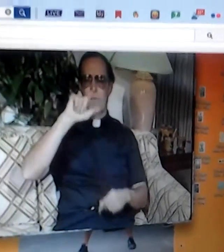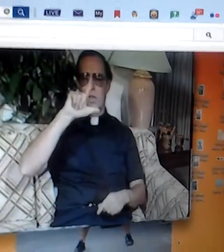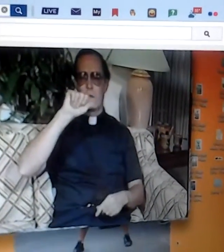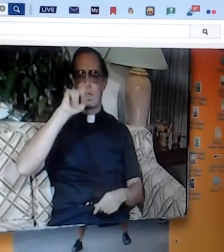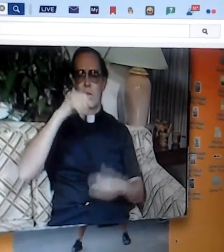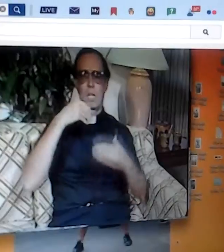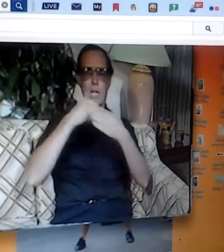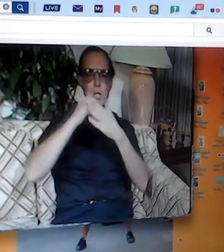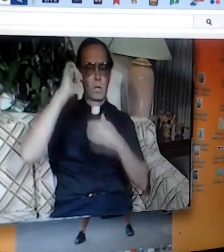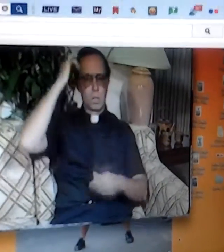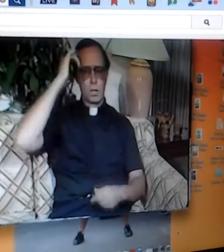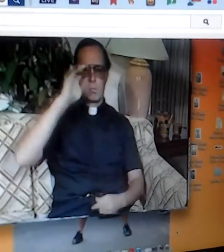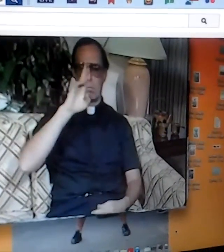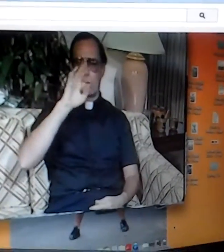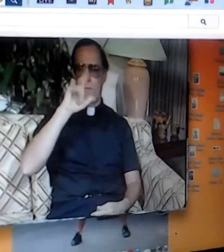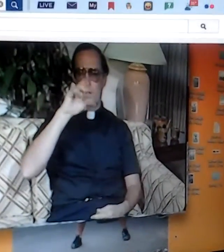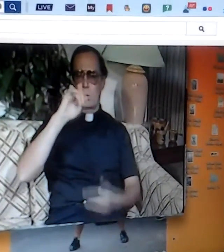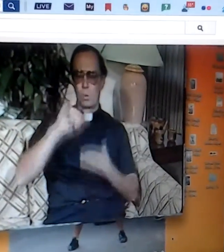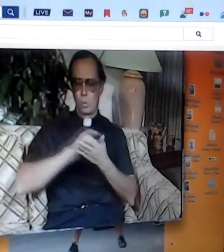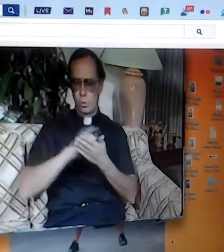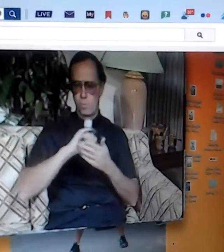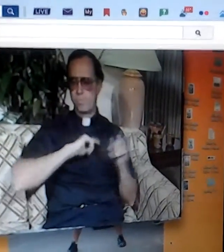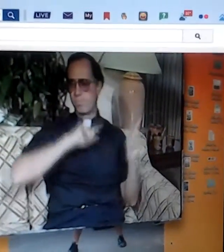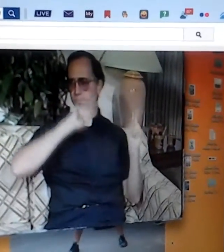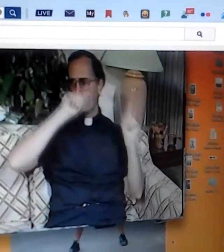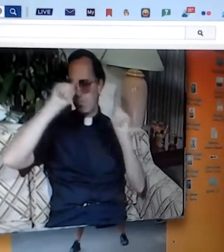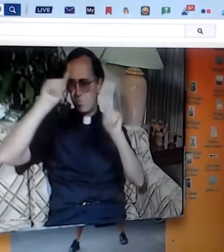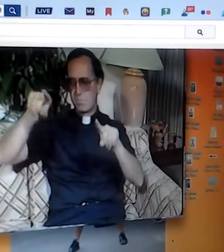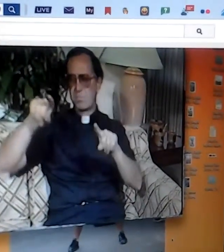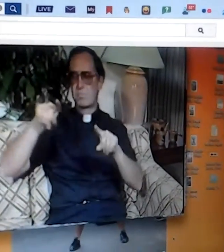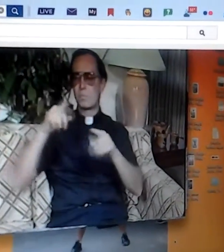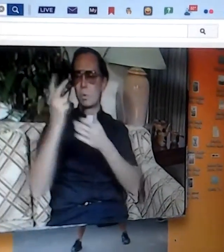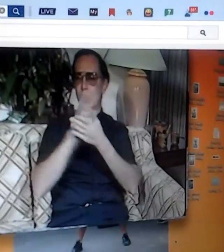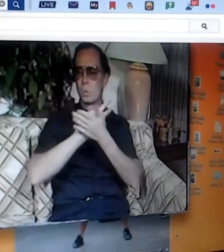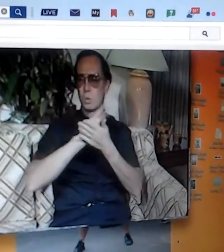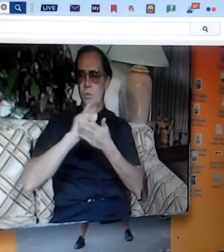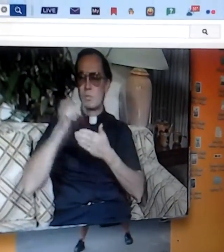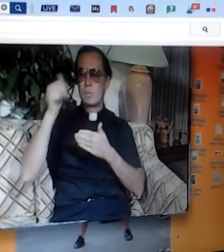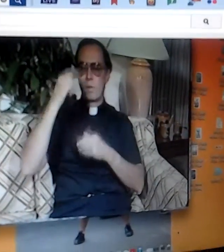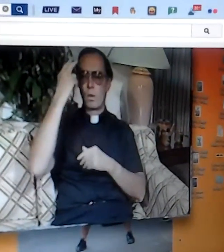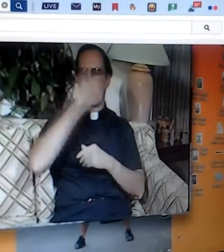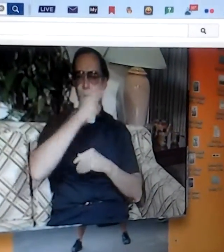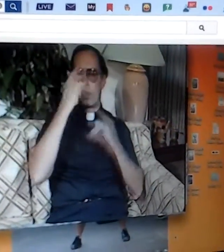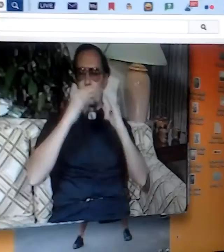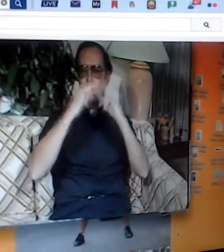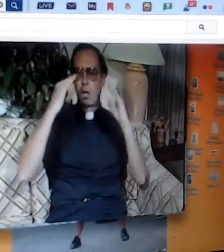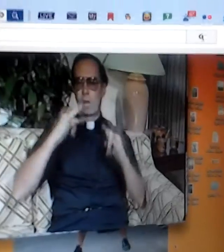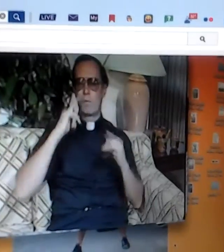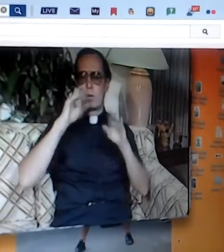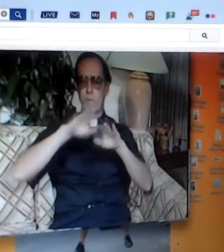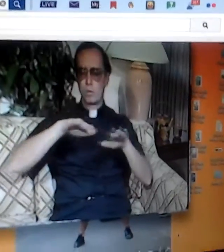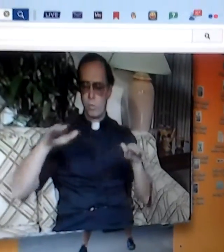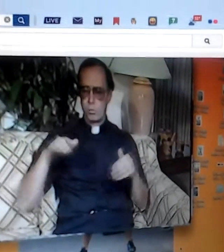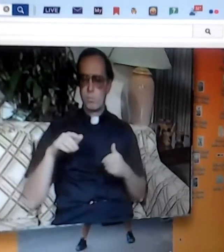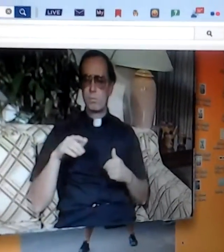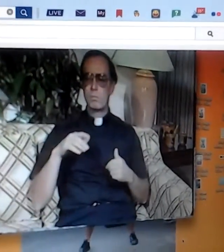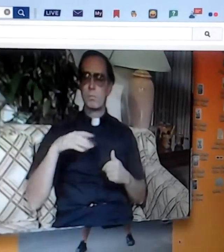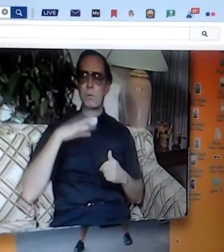One summer, my parents went to a summer camp for 2 weeks. It was